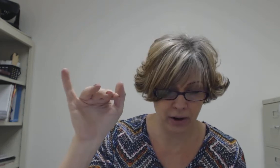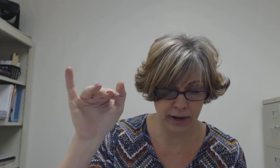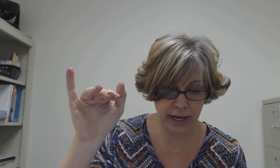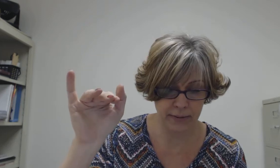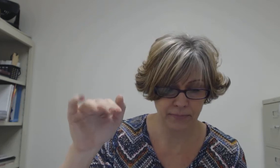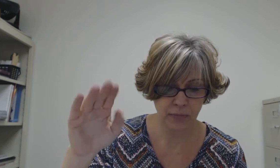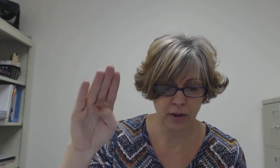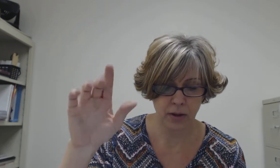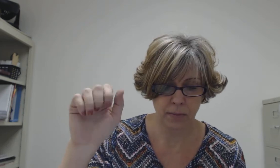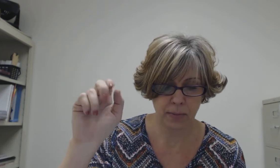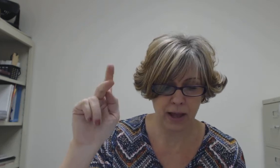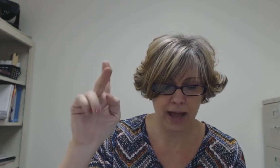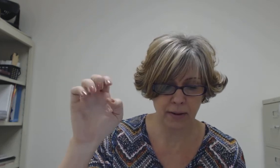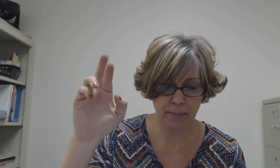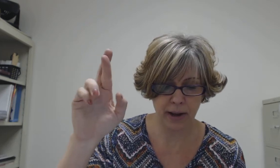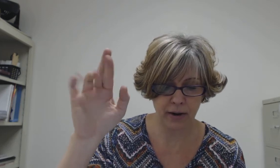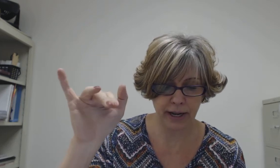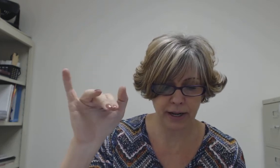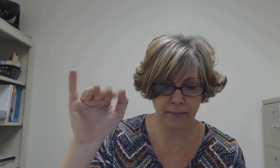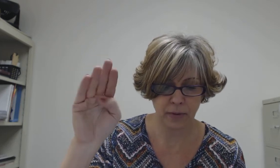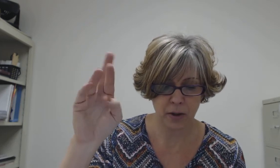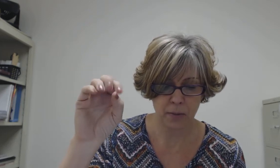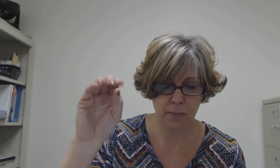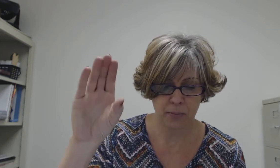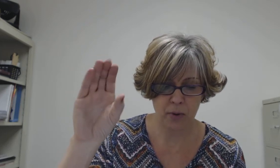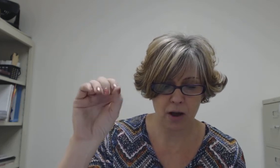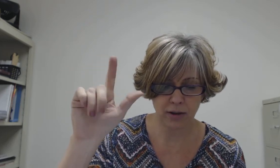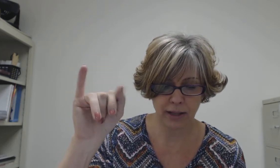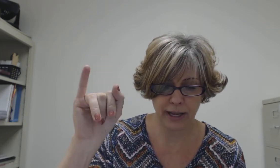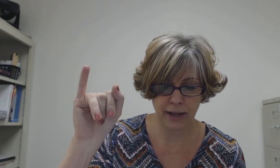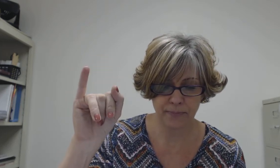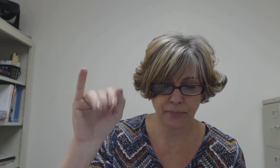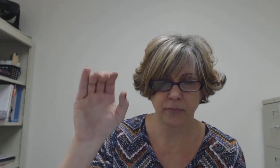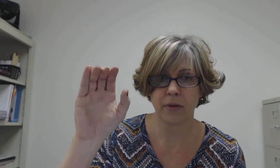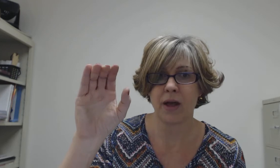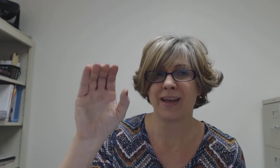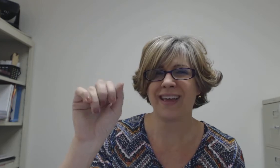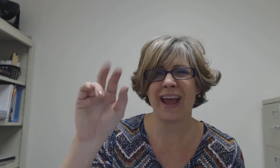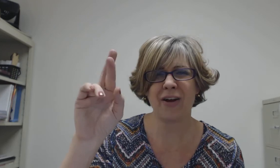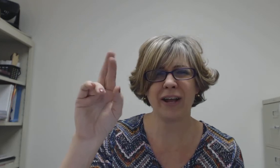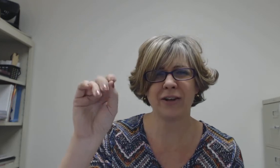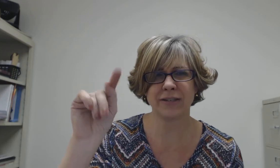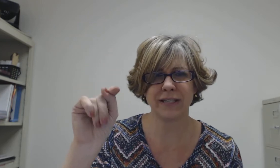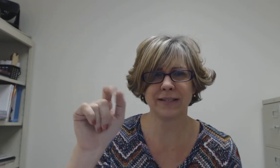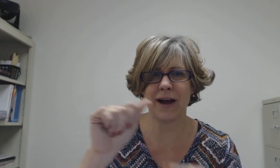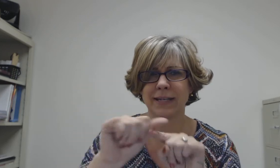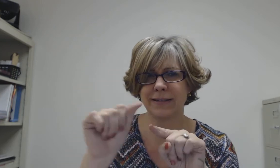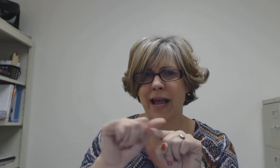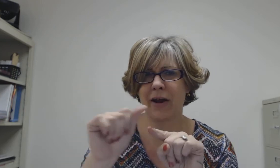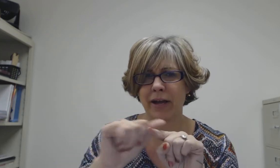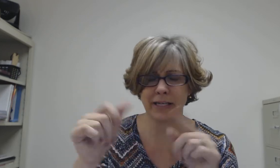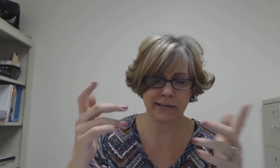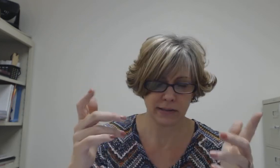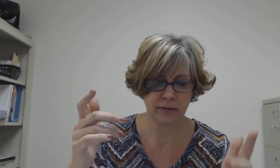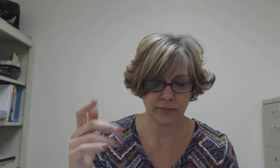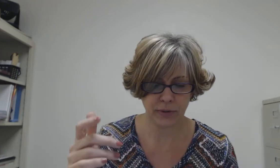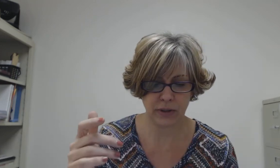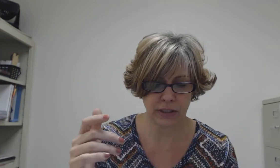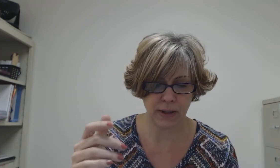berry, blackberry, broccoli, carrot, you'll see signs, carrot, you can spell